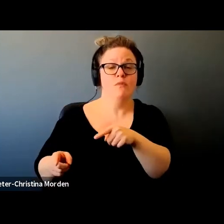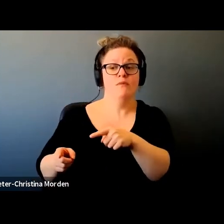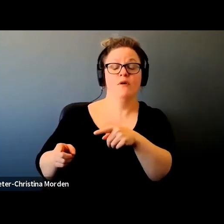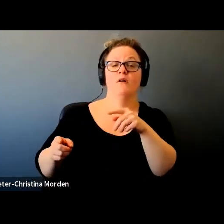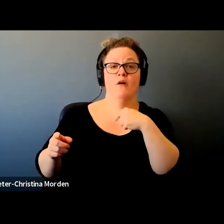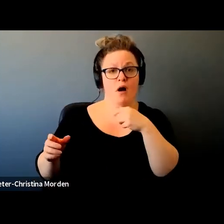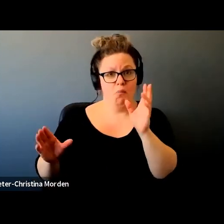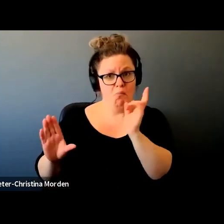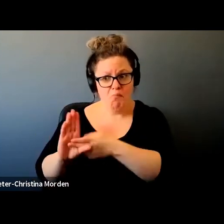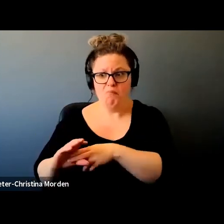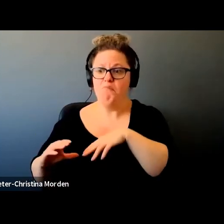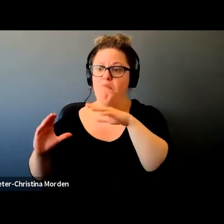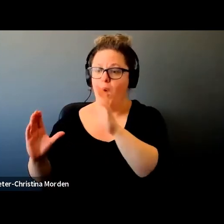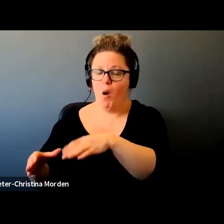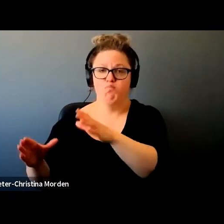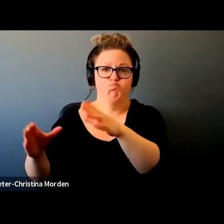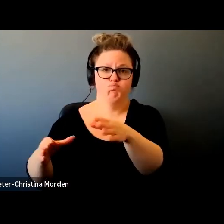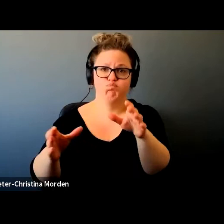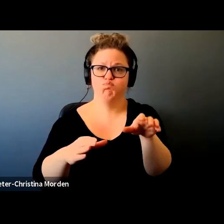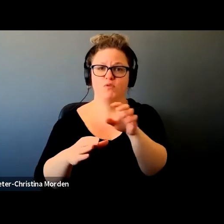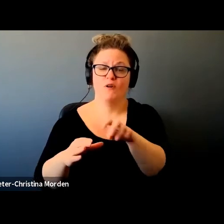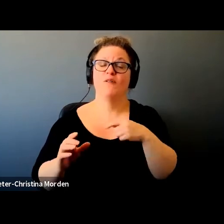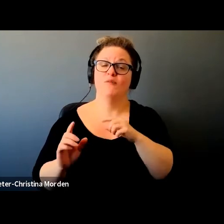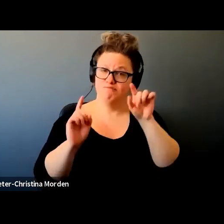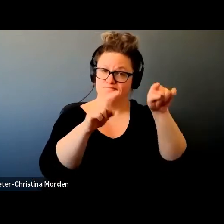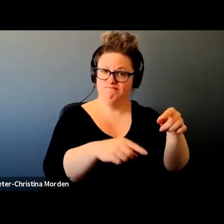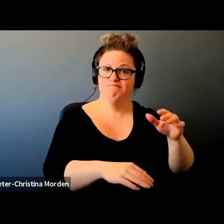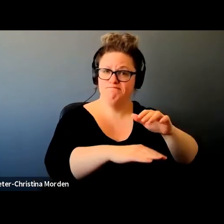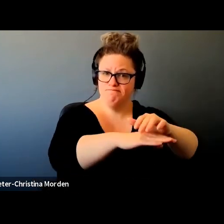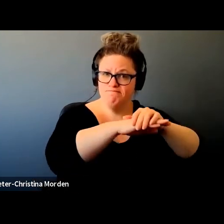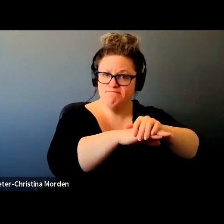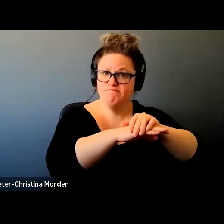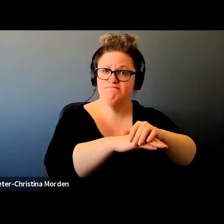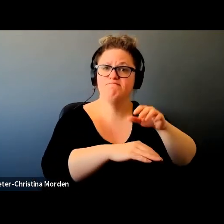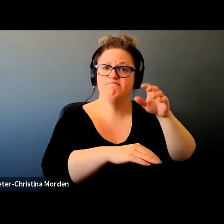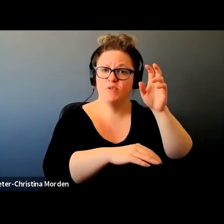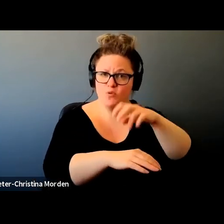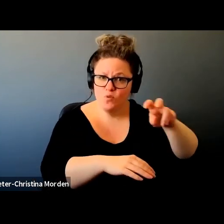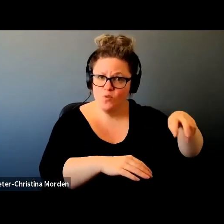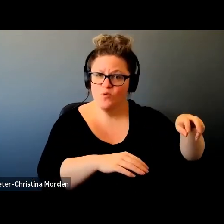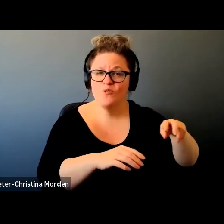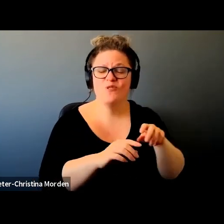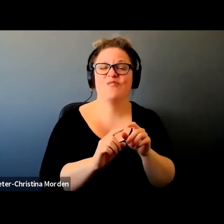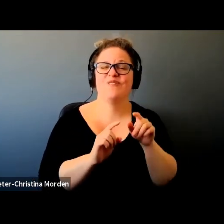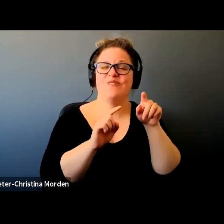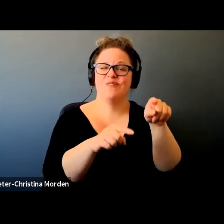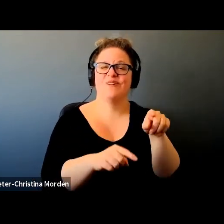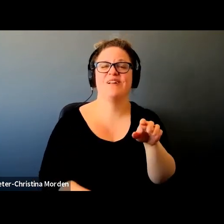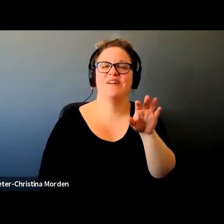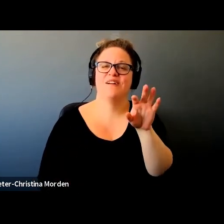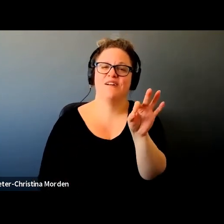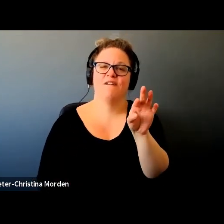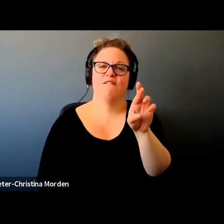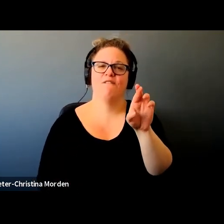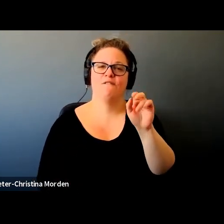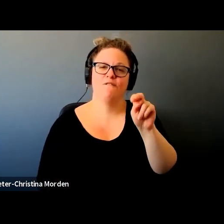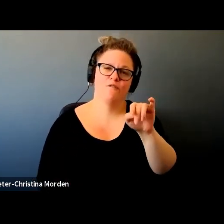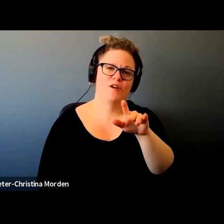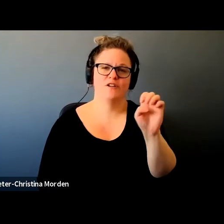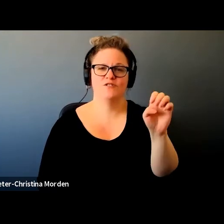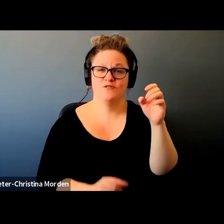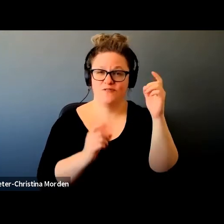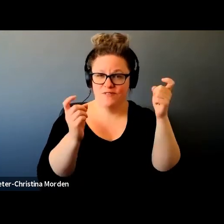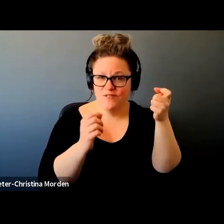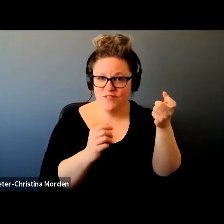UK and doing a little tour through London and parts of the UK that ended at the Brighton Fringe Festival. I was lucky enough